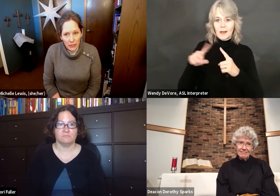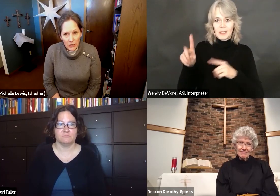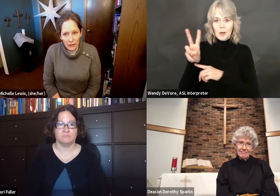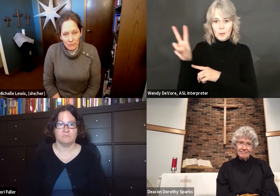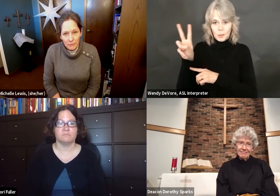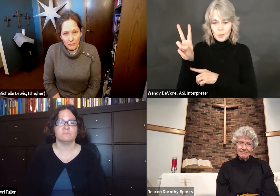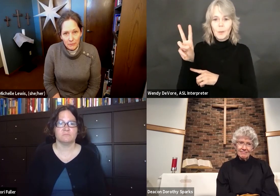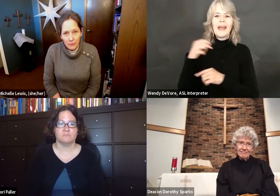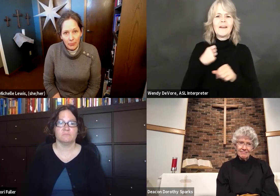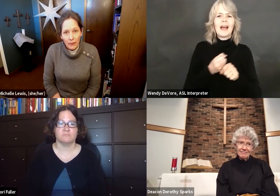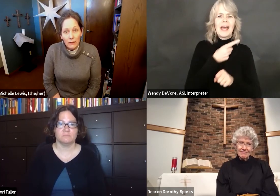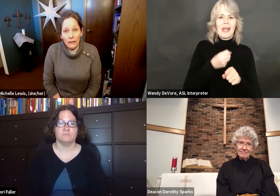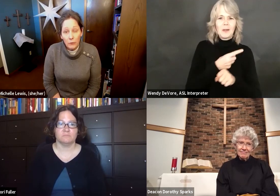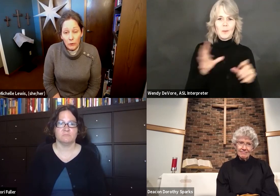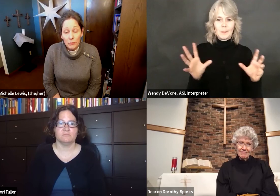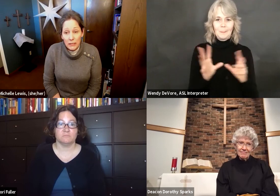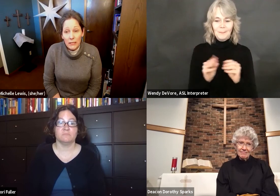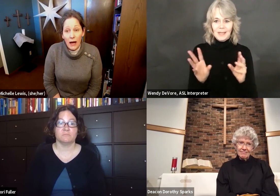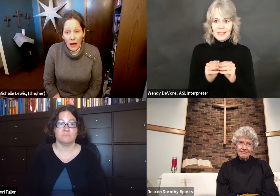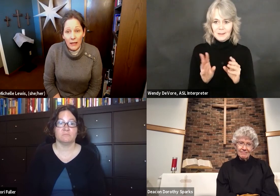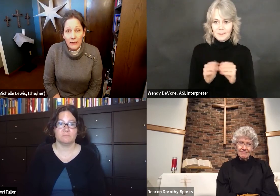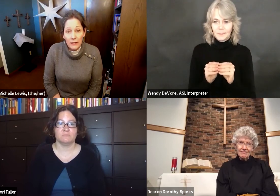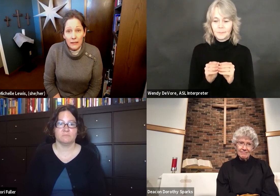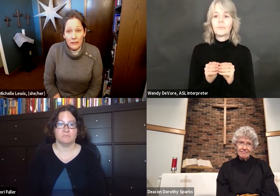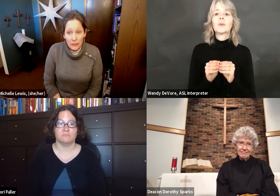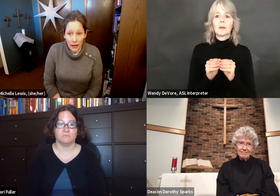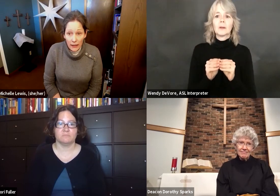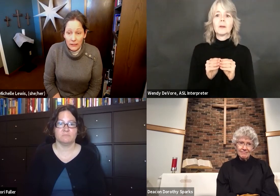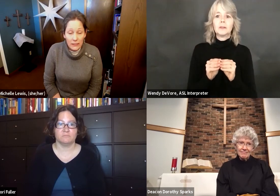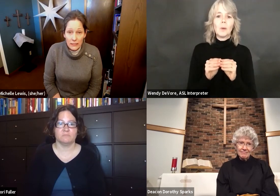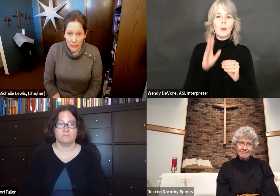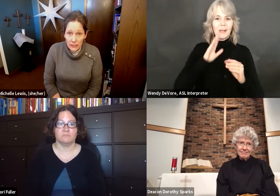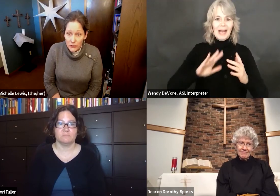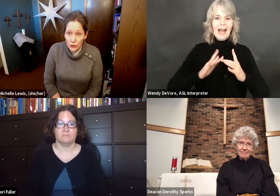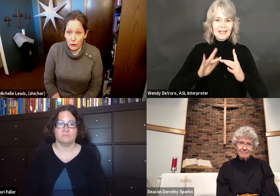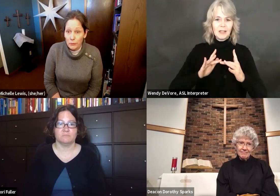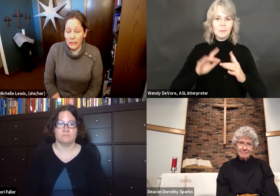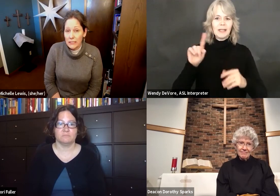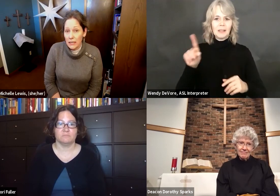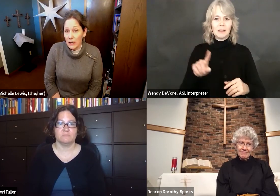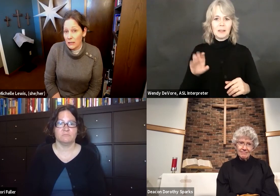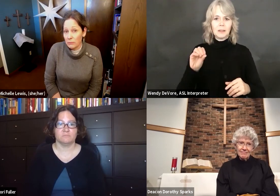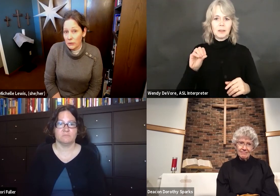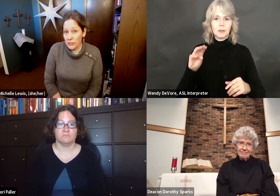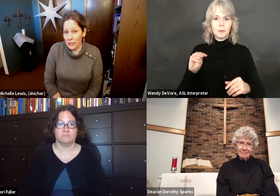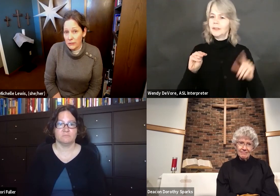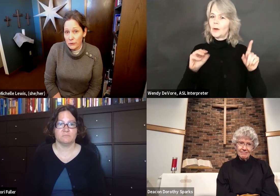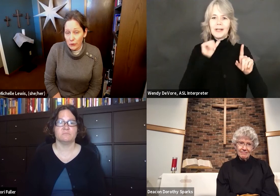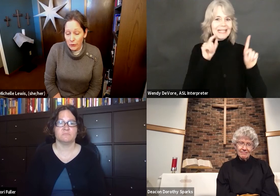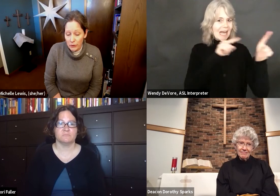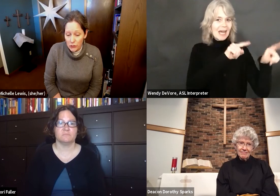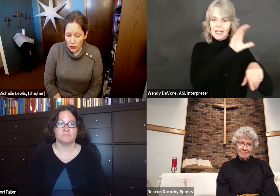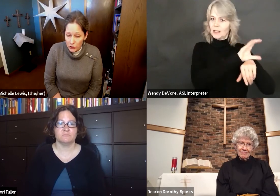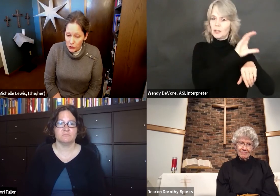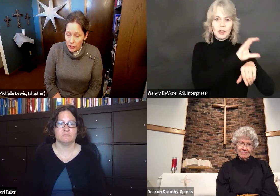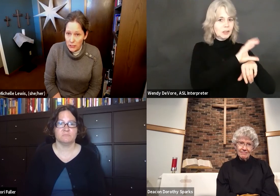annual meeting. It will be online. It's in Zoom. It's not in person, so don't